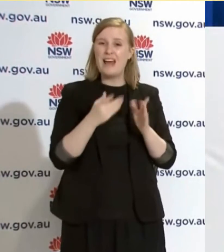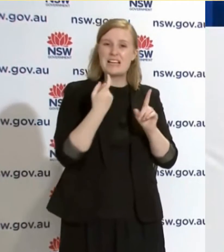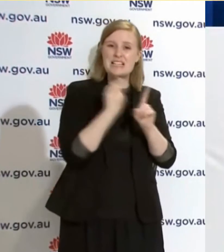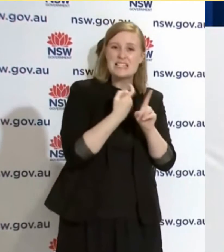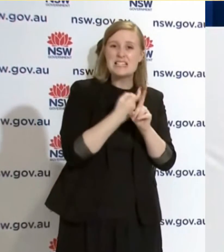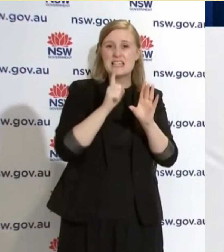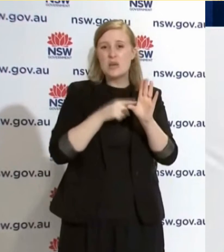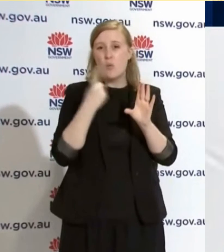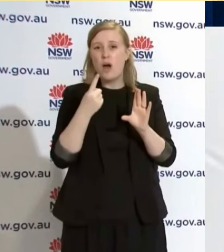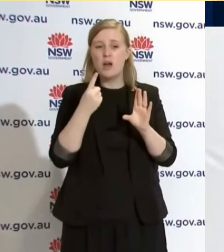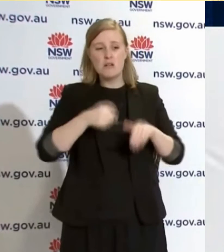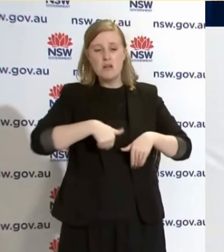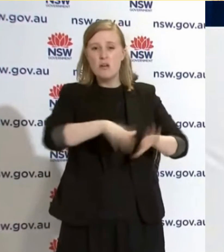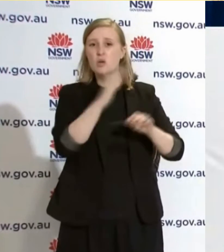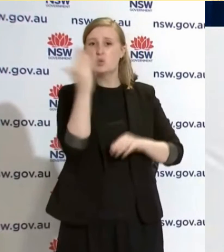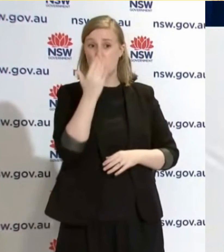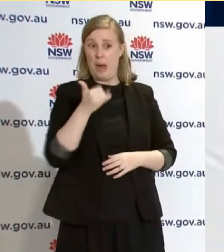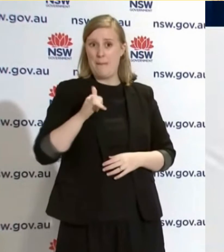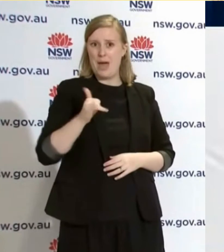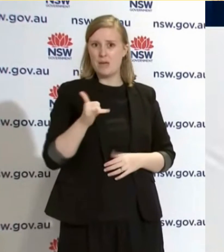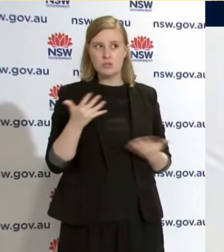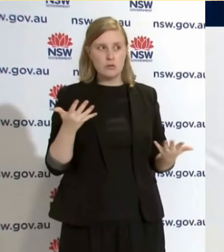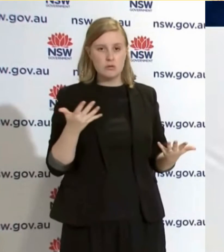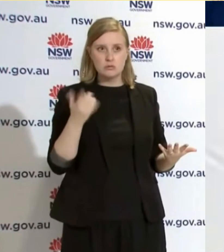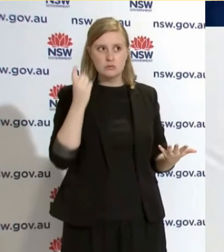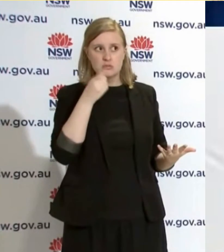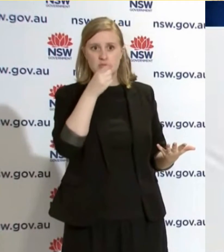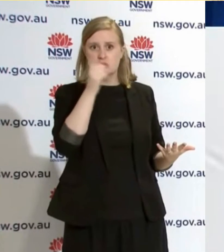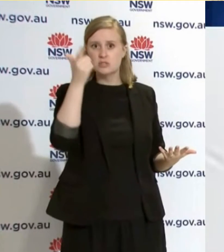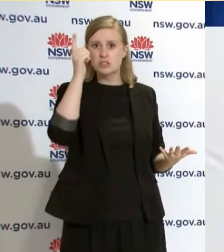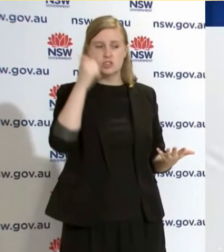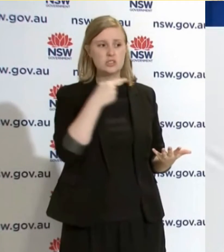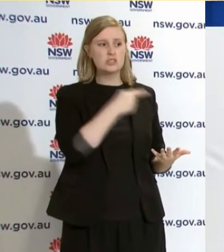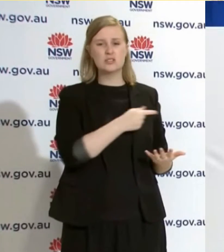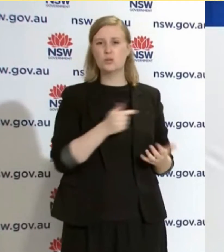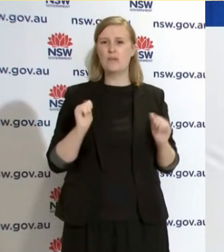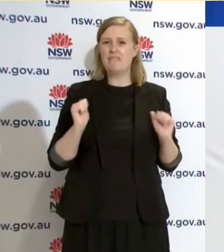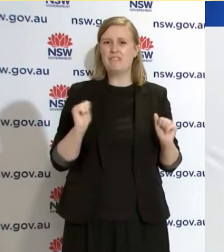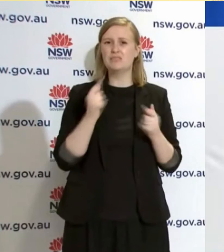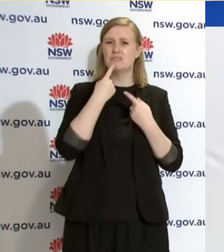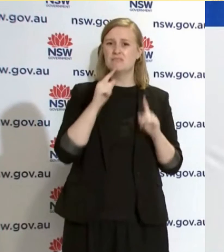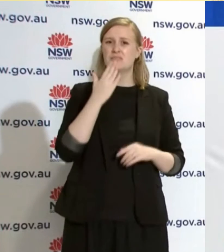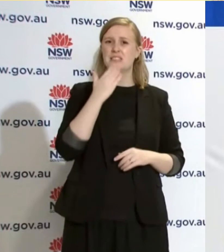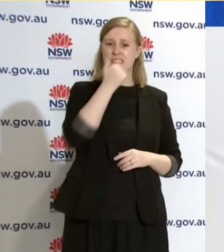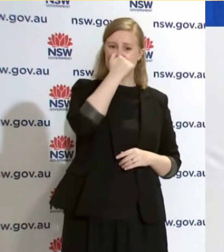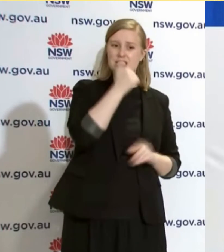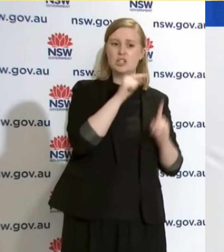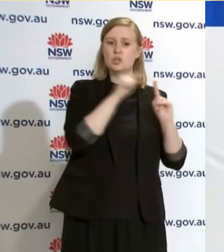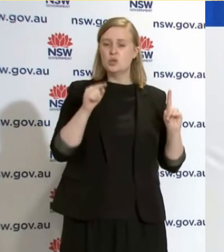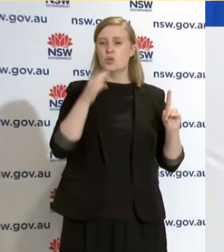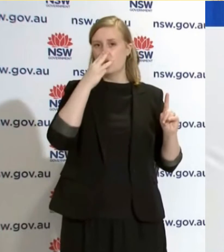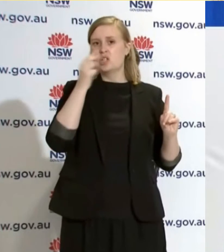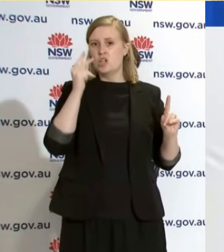we've invited teachers and we've invited everybody between the ages of 16 and 39 already in those local government areas of concern to come forward